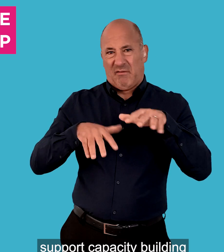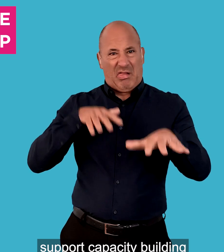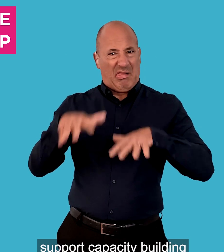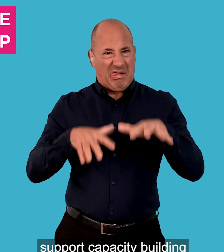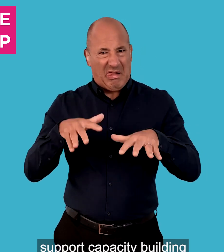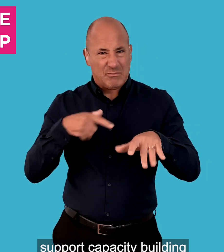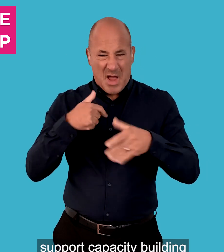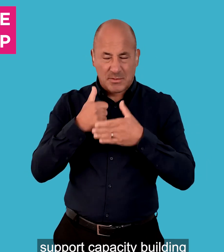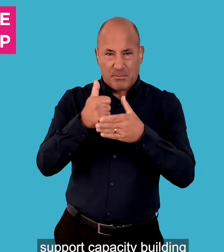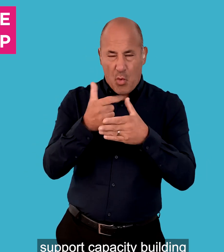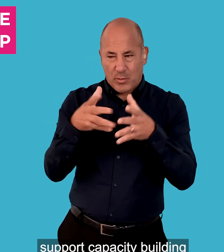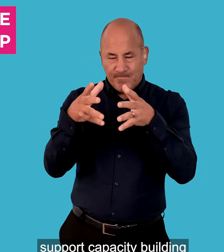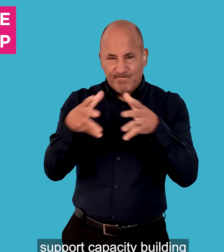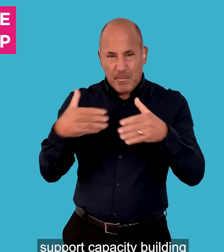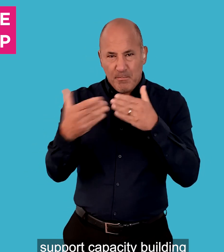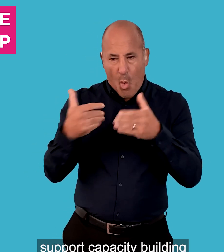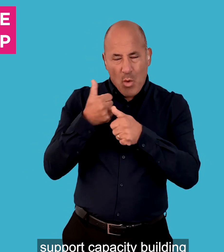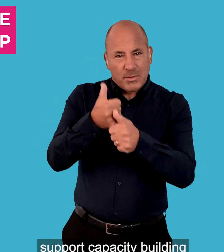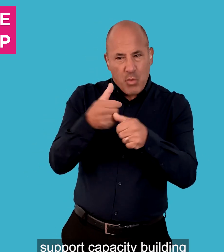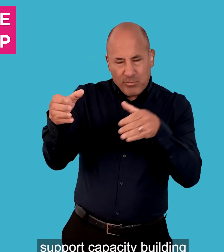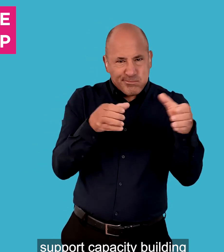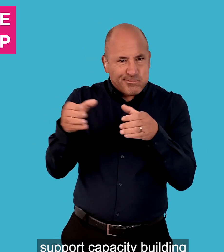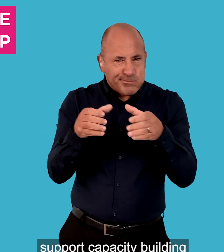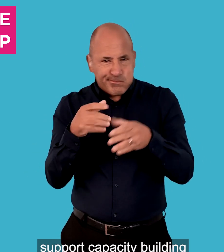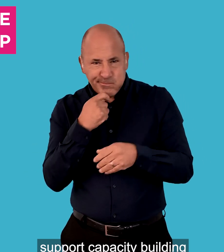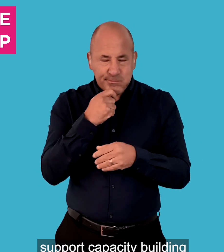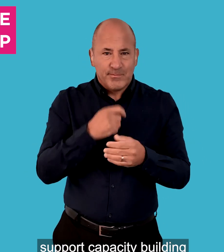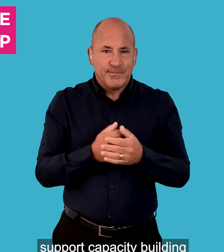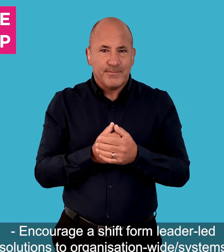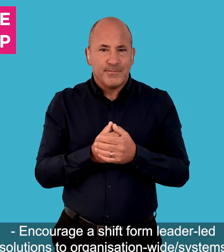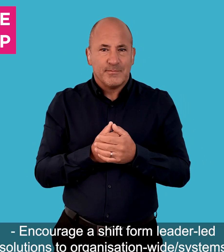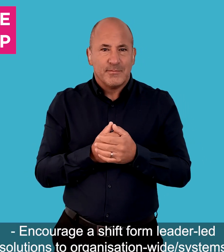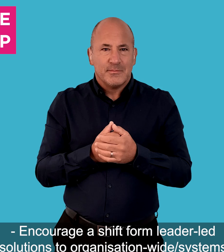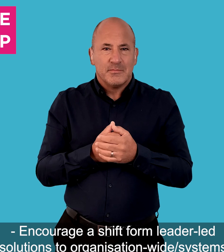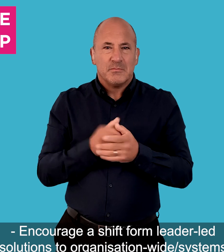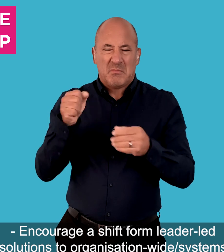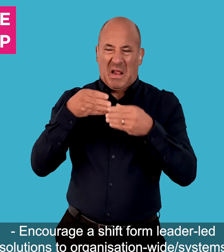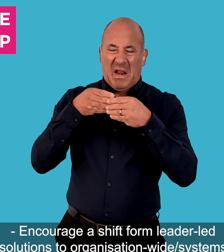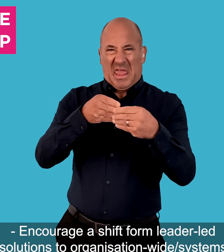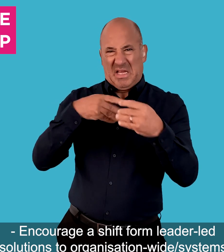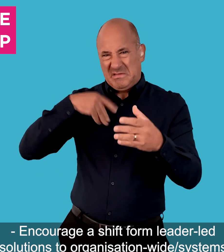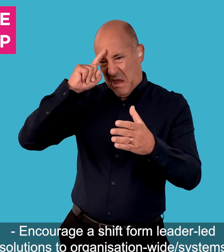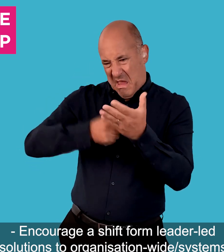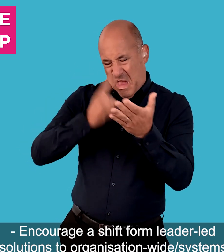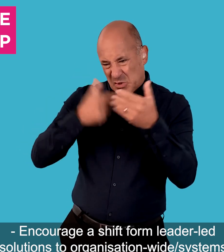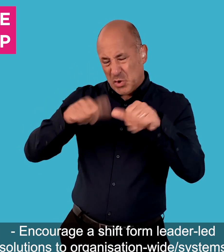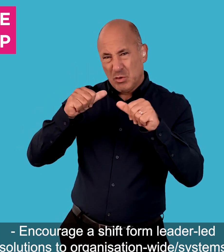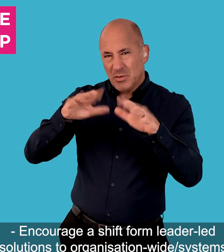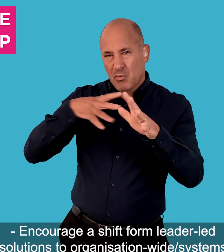leaders. Support capacity building. Encourage a shift